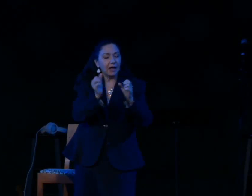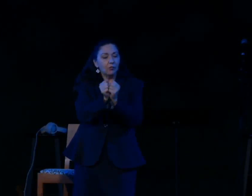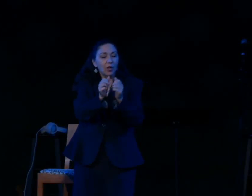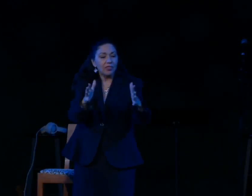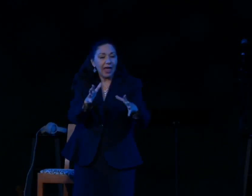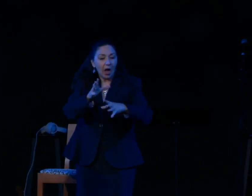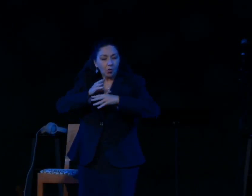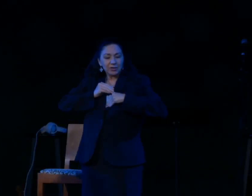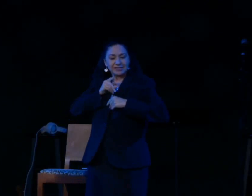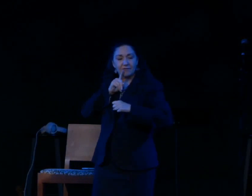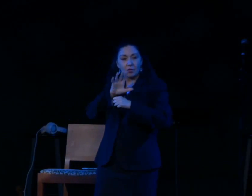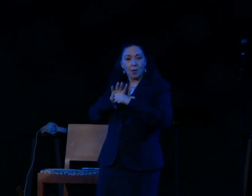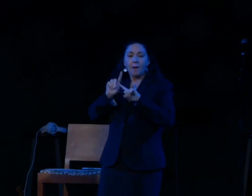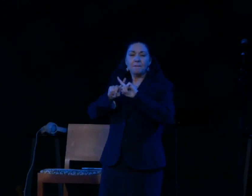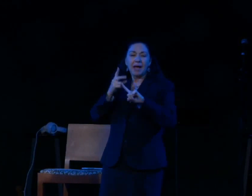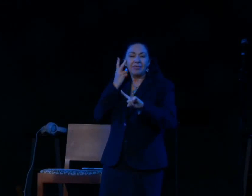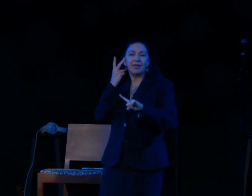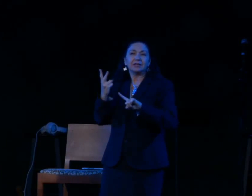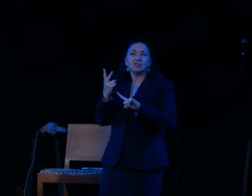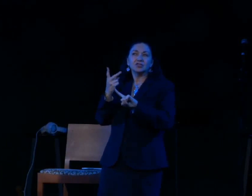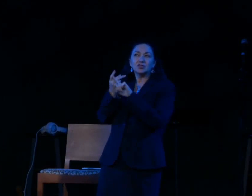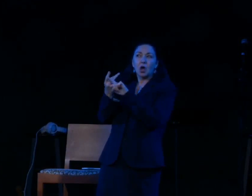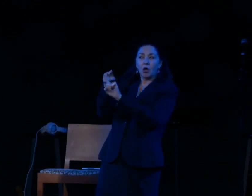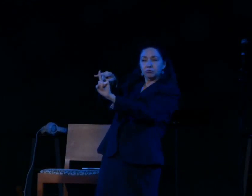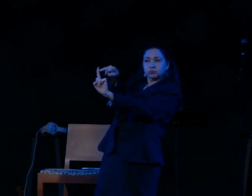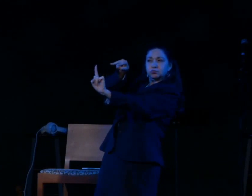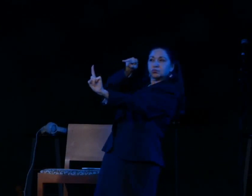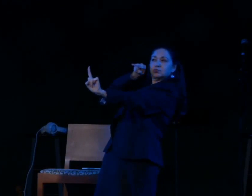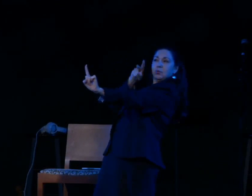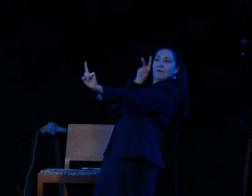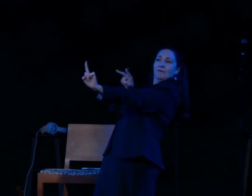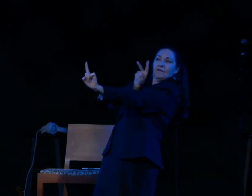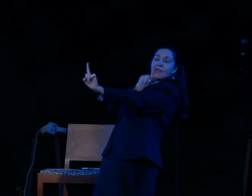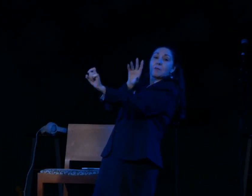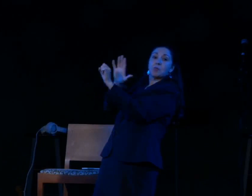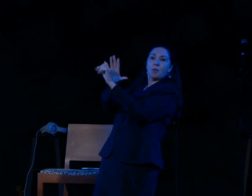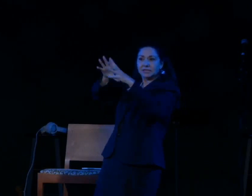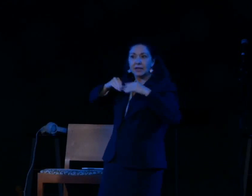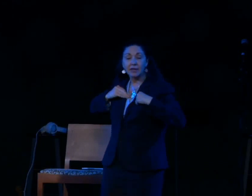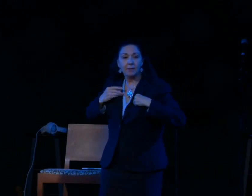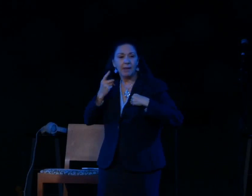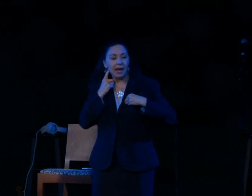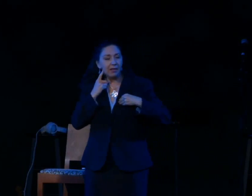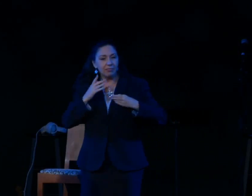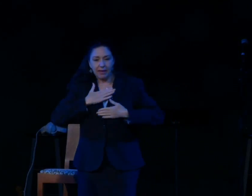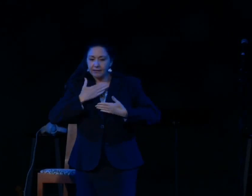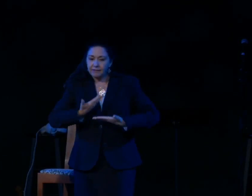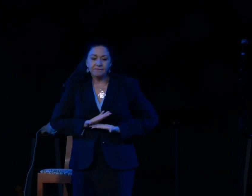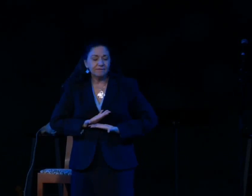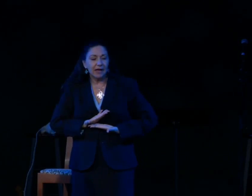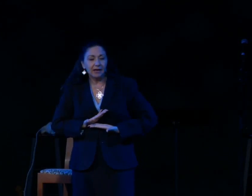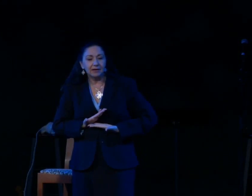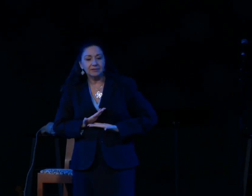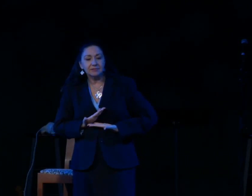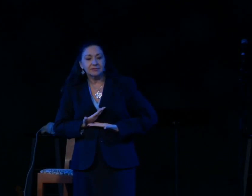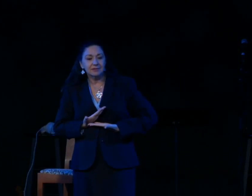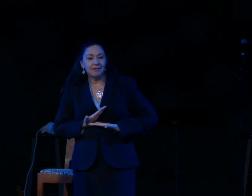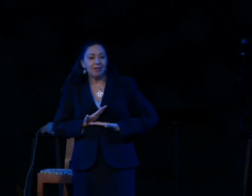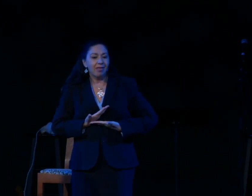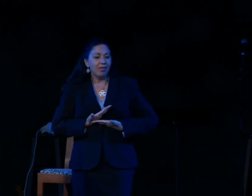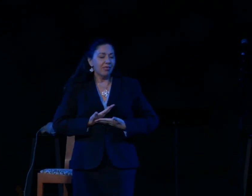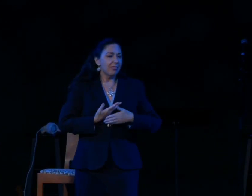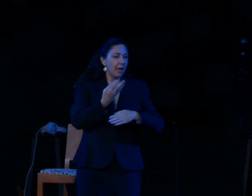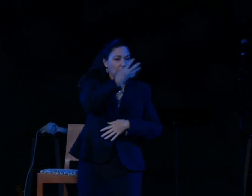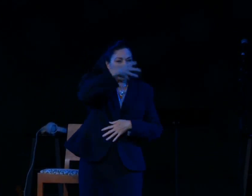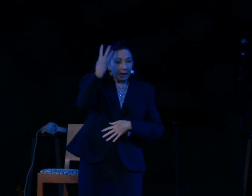promises from a distance and welcomed them. And they confessed that they were strangers and immigrants on earth. People